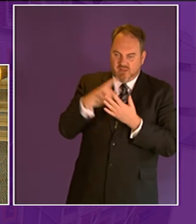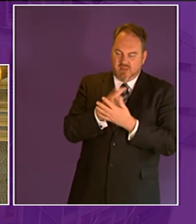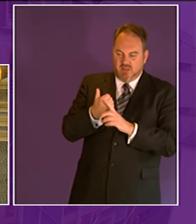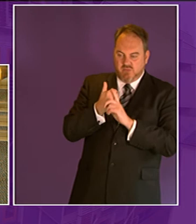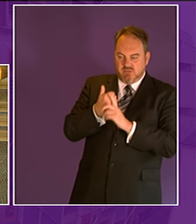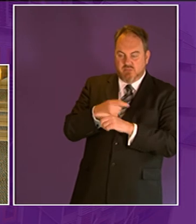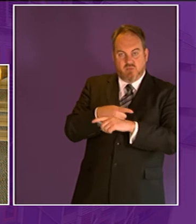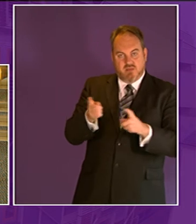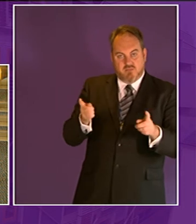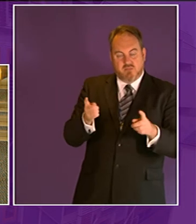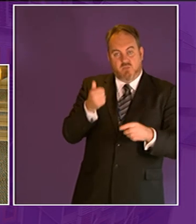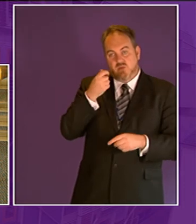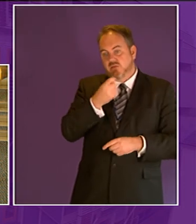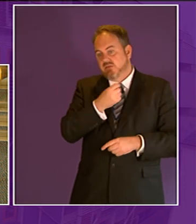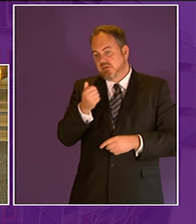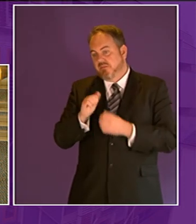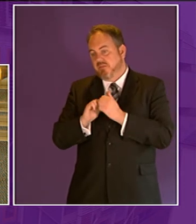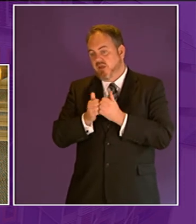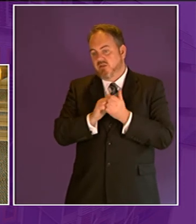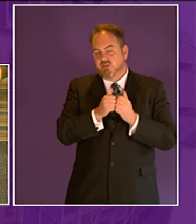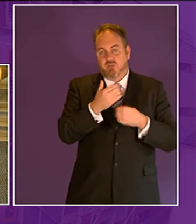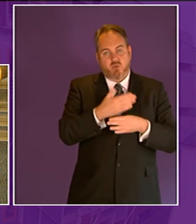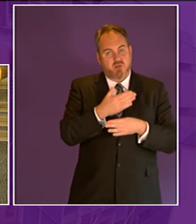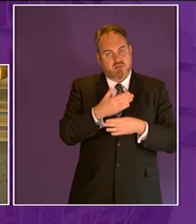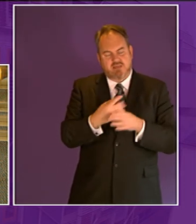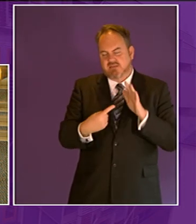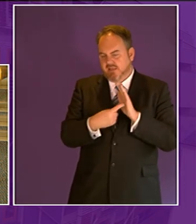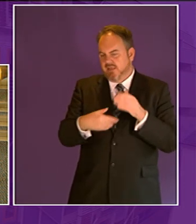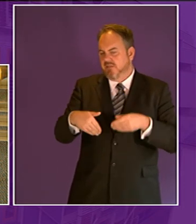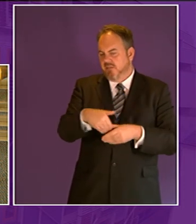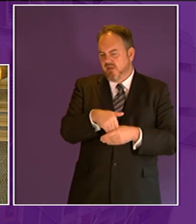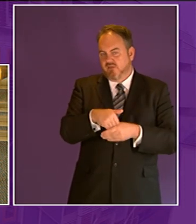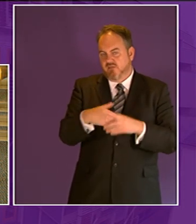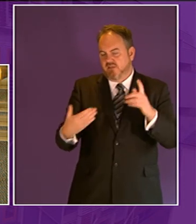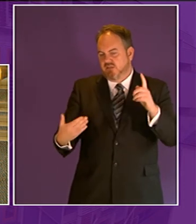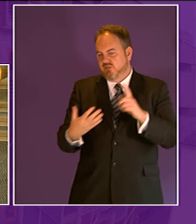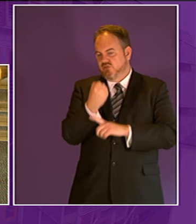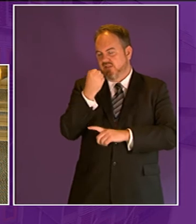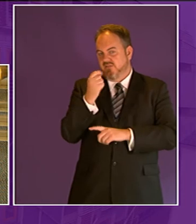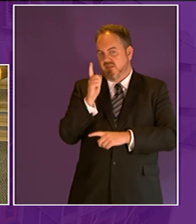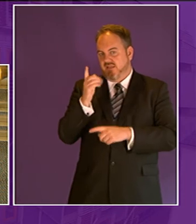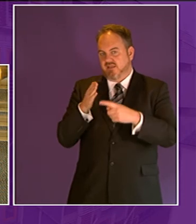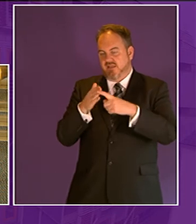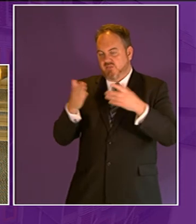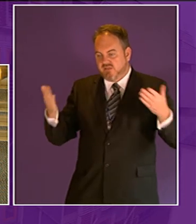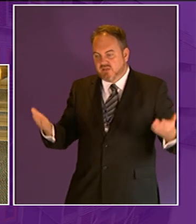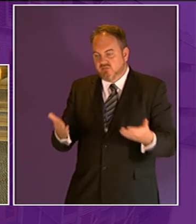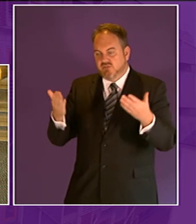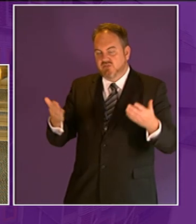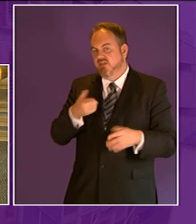parts of scotland where partnership working is often a key element in relation to this and i've mentioned it before in the chamber of an example that i saw